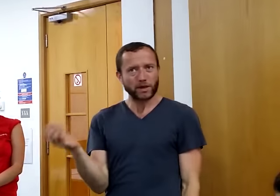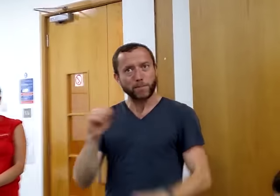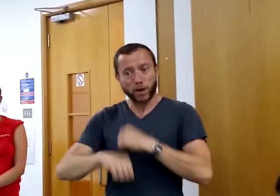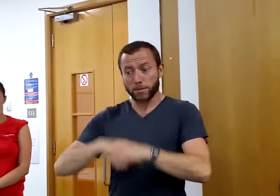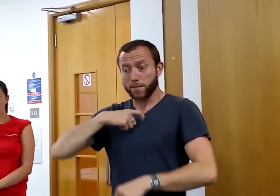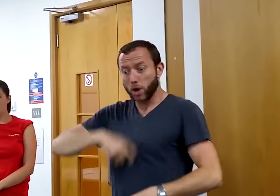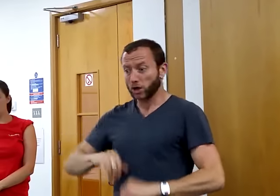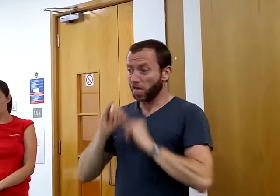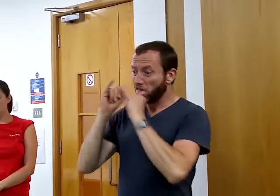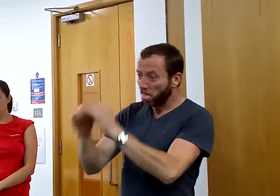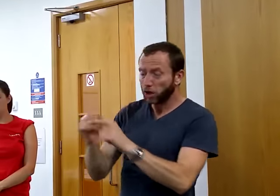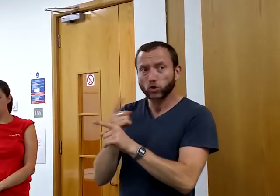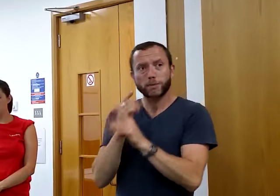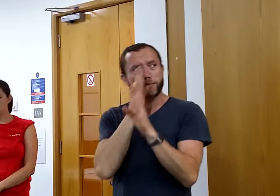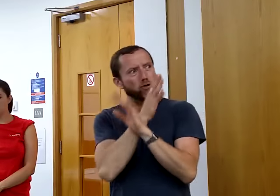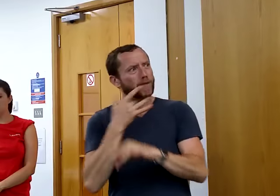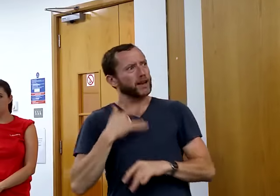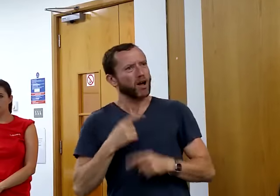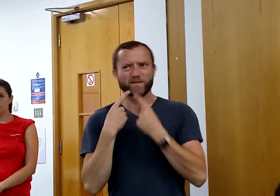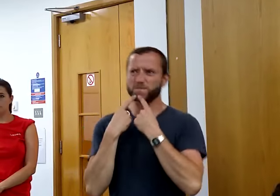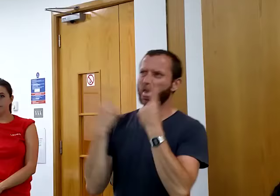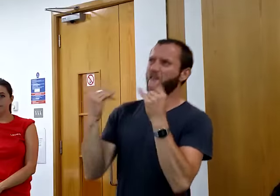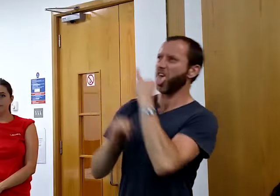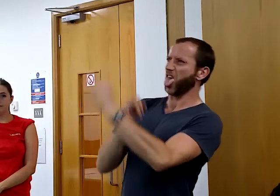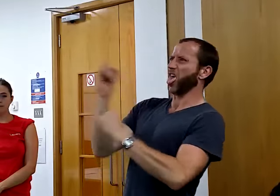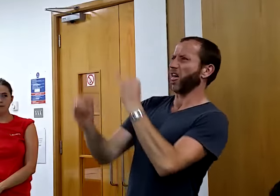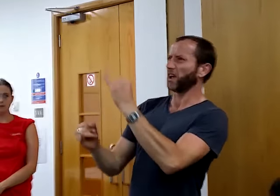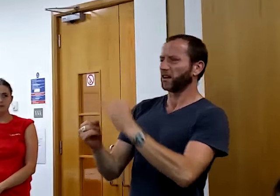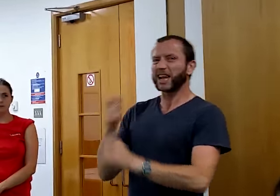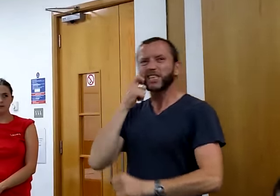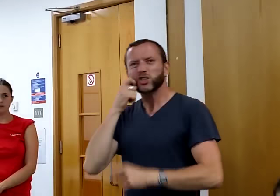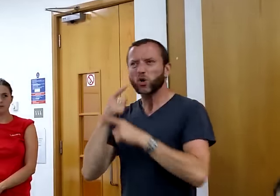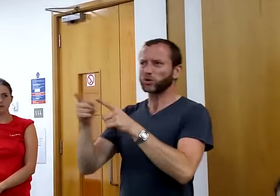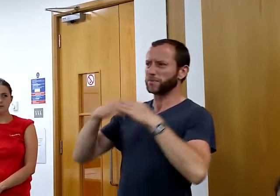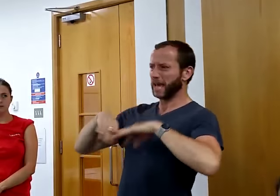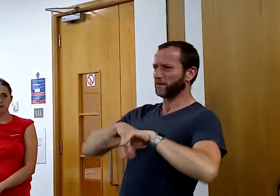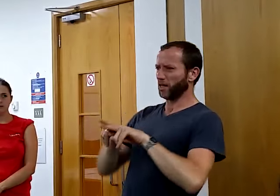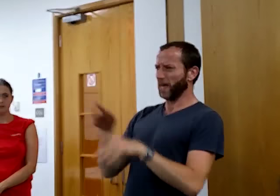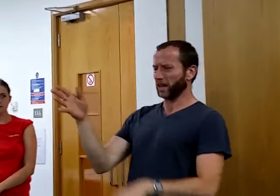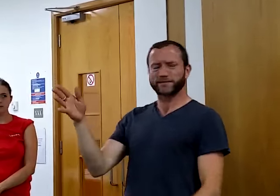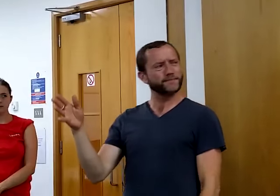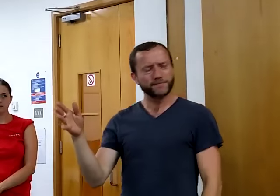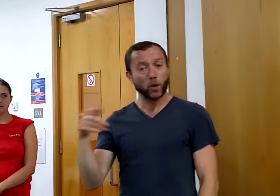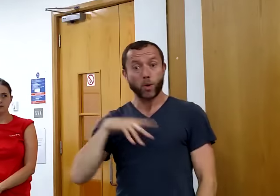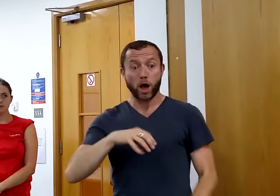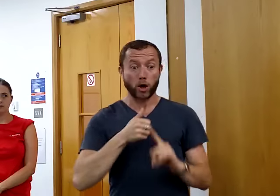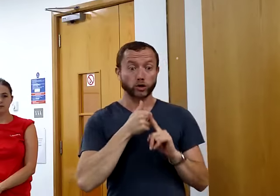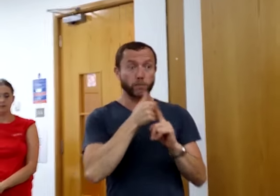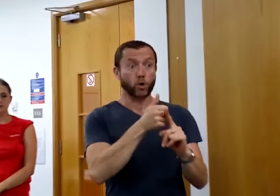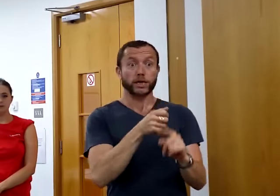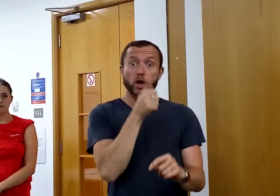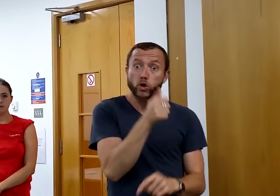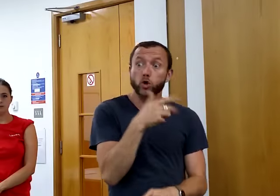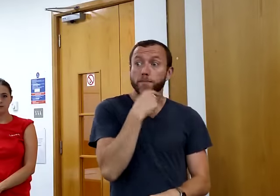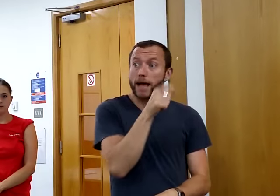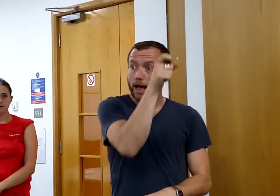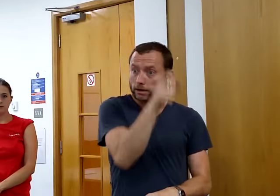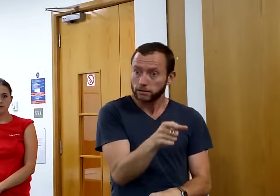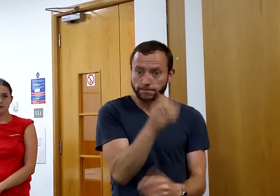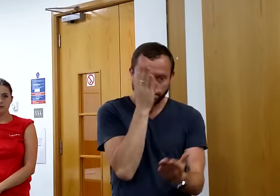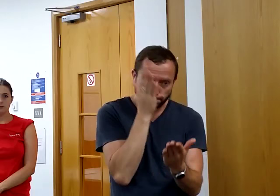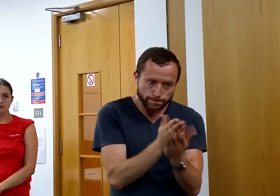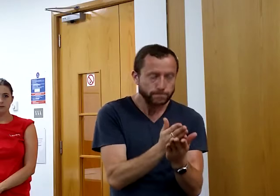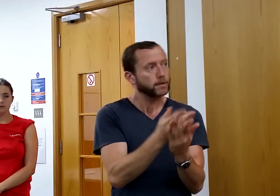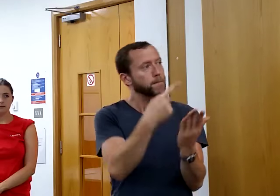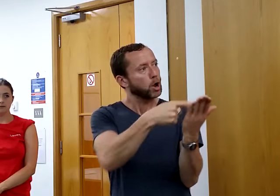on about their private life. We don't need to insult them. We are supporting a good man with